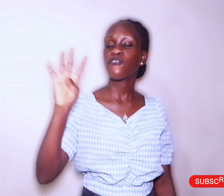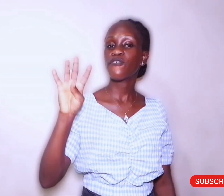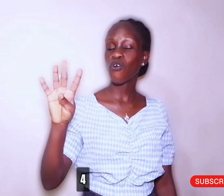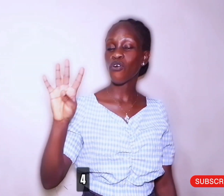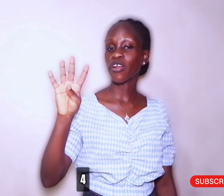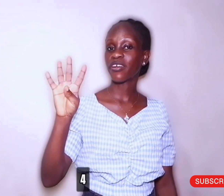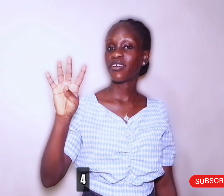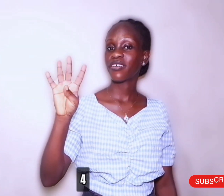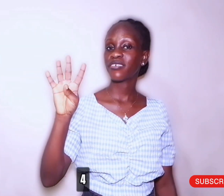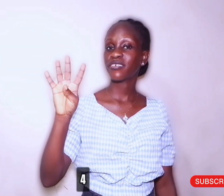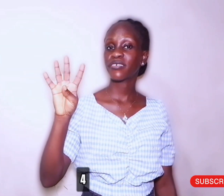4.